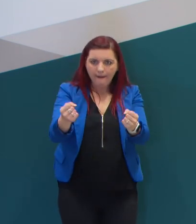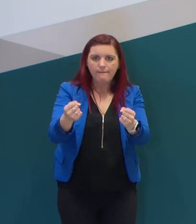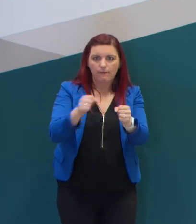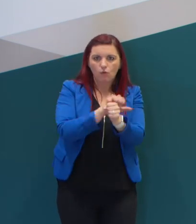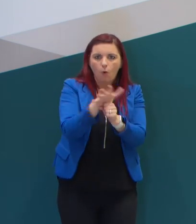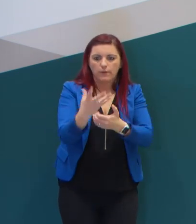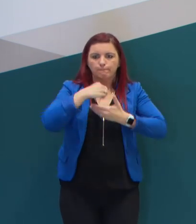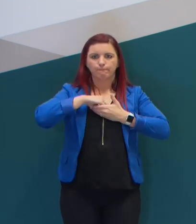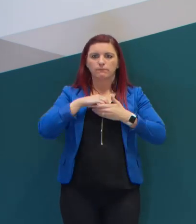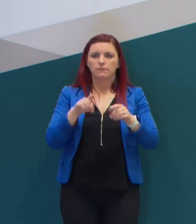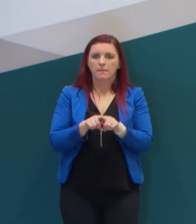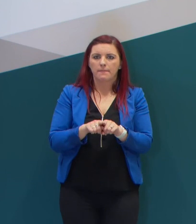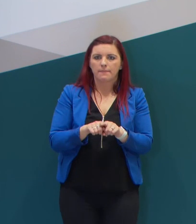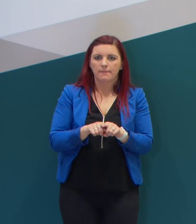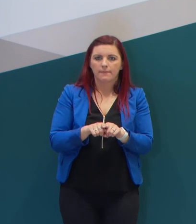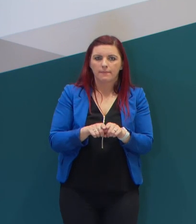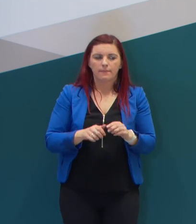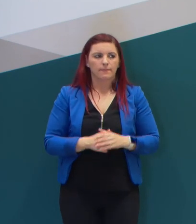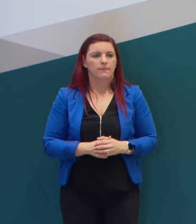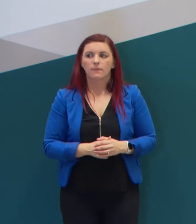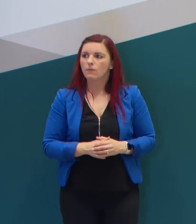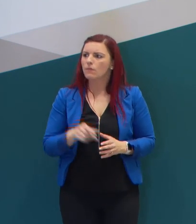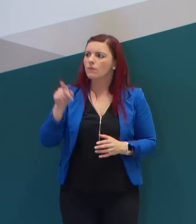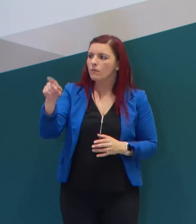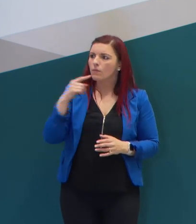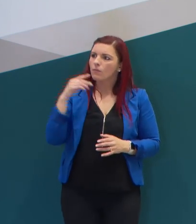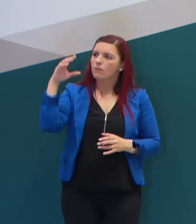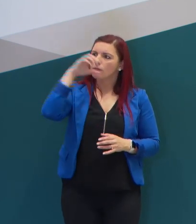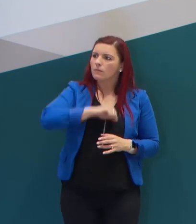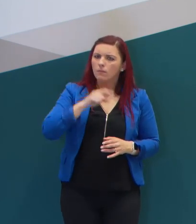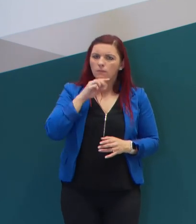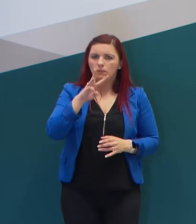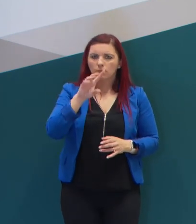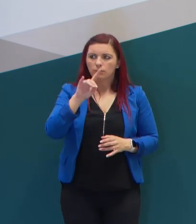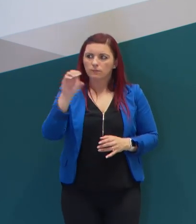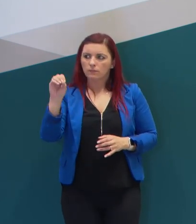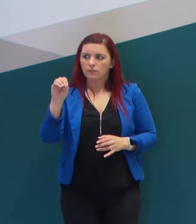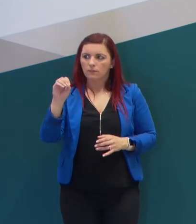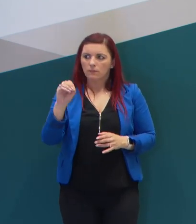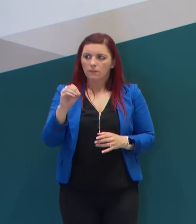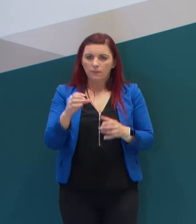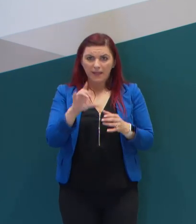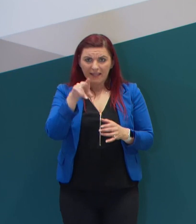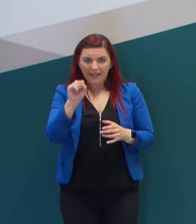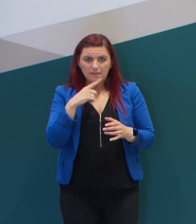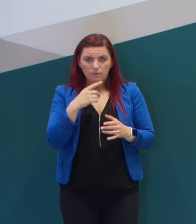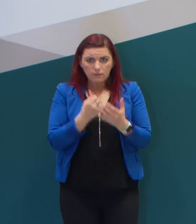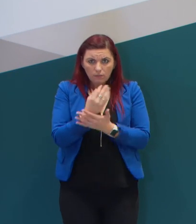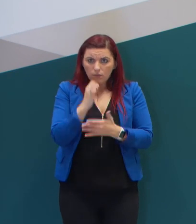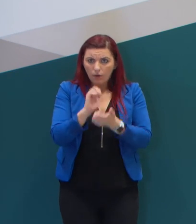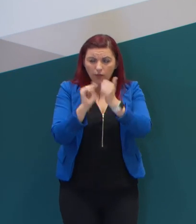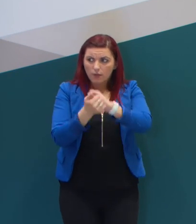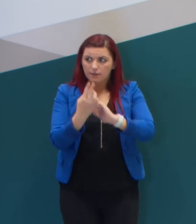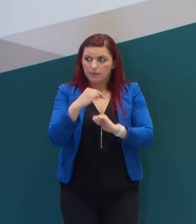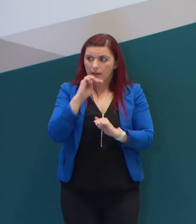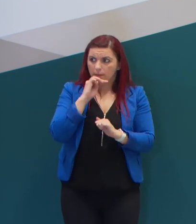disease. That's the reason for the change in the case definition. Presumably the WHO case definition hasn't changed. So does that mean we